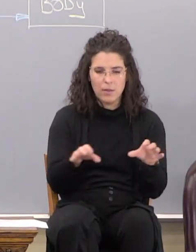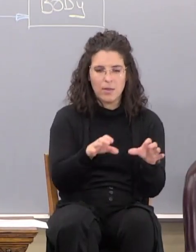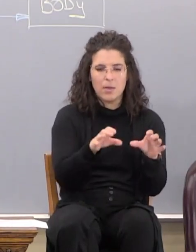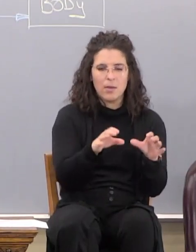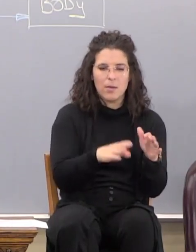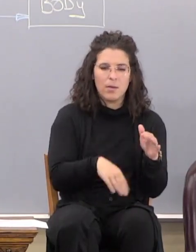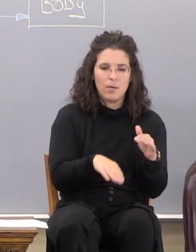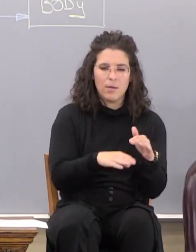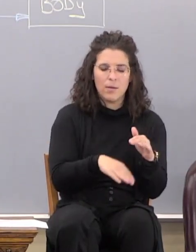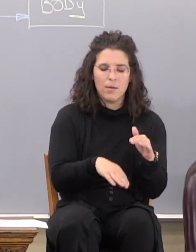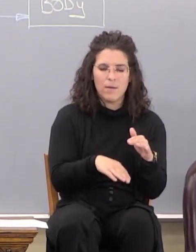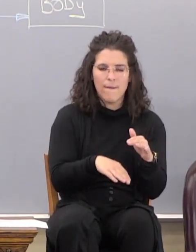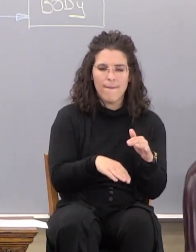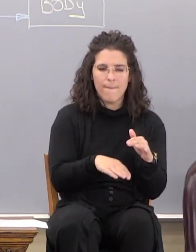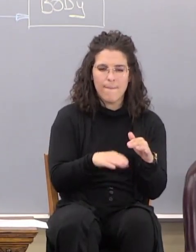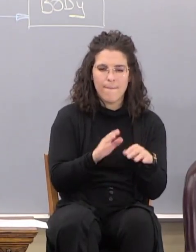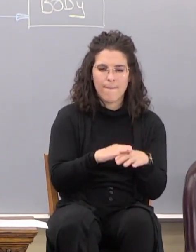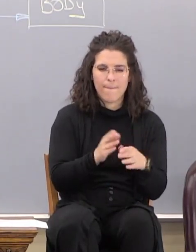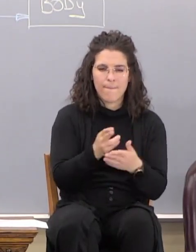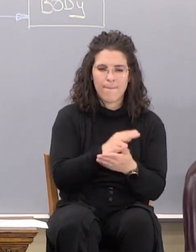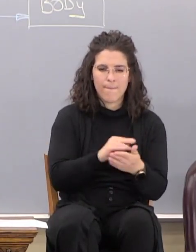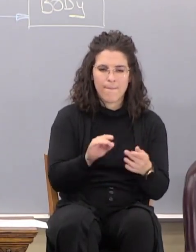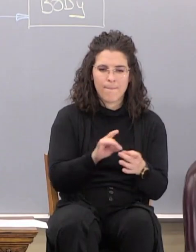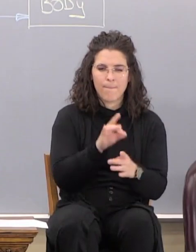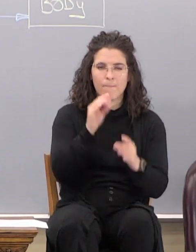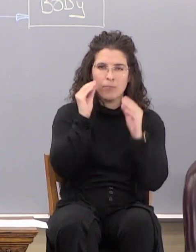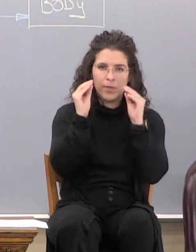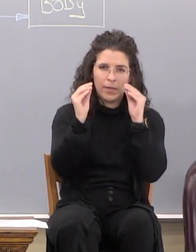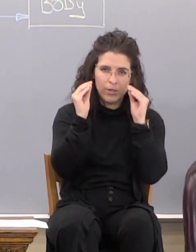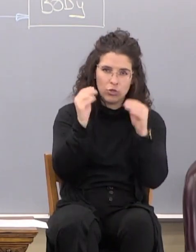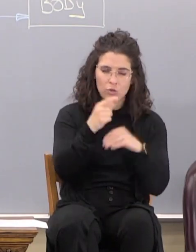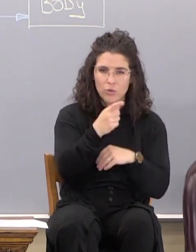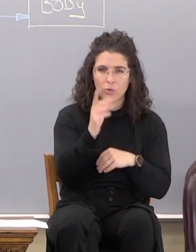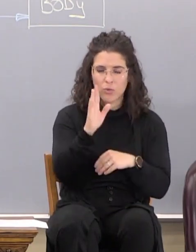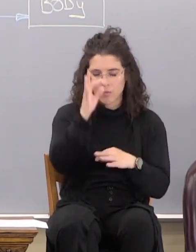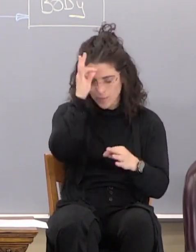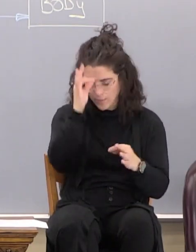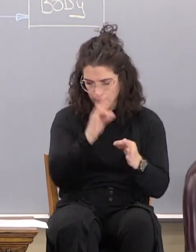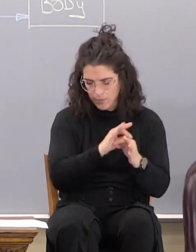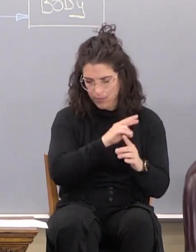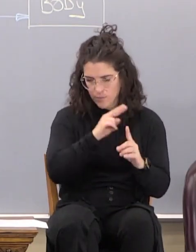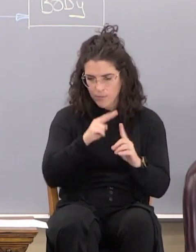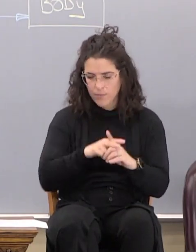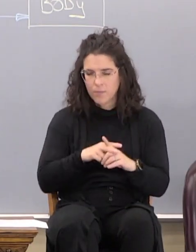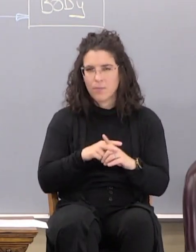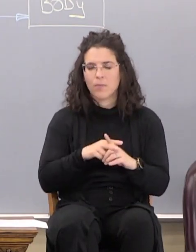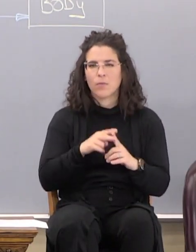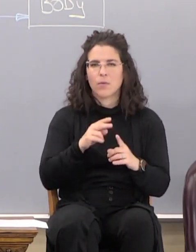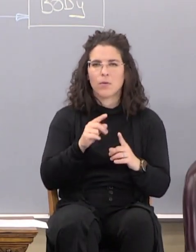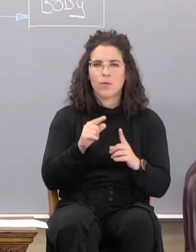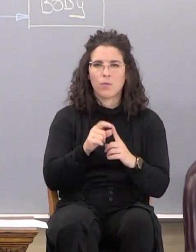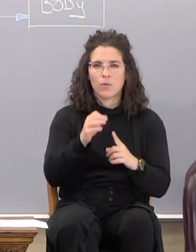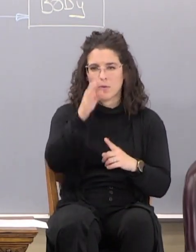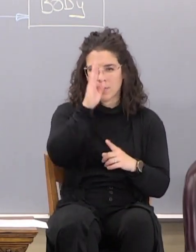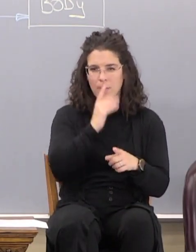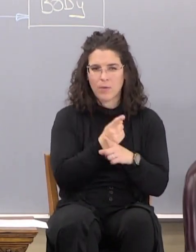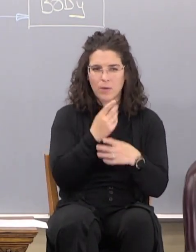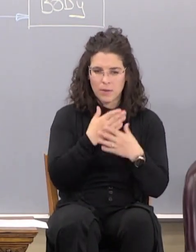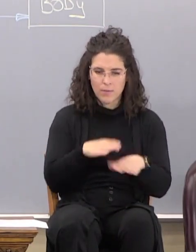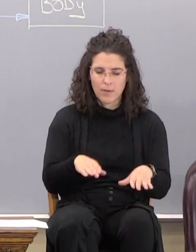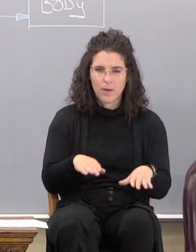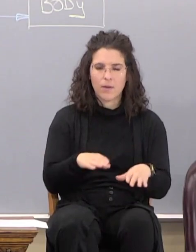on what the Holy Spirit teaches you. Your faith application of the Word of God rightly divided. That's when